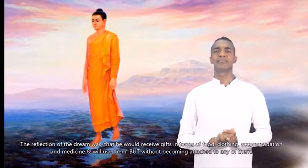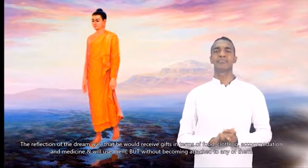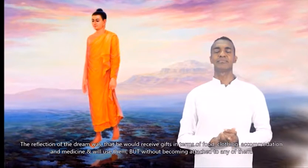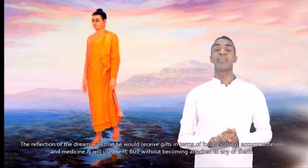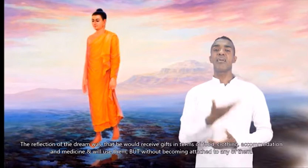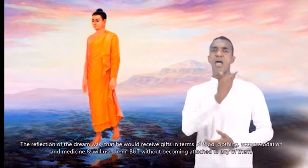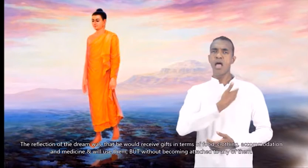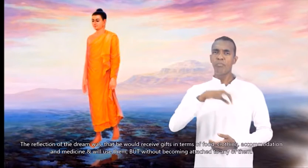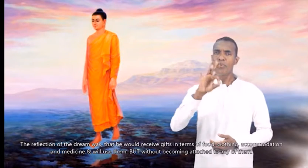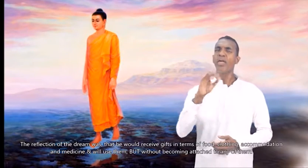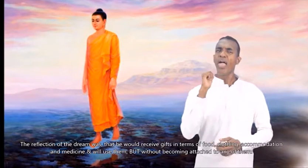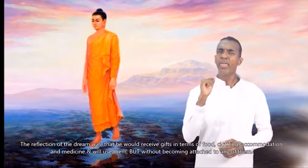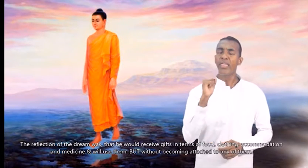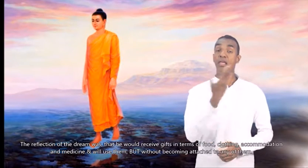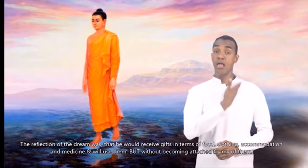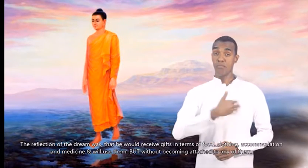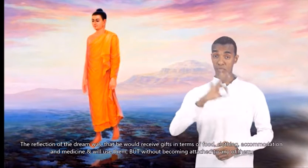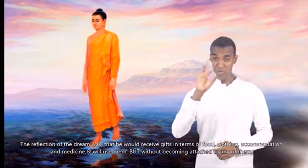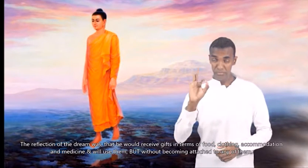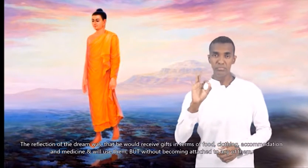becoming attached to any of them.